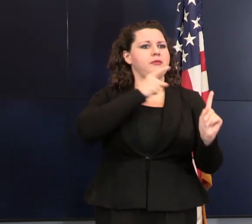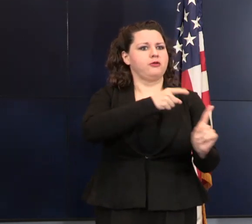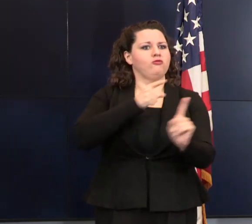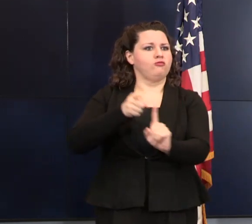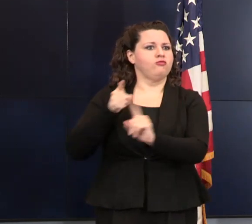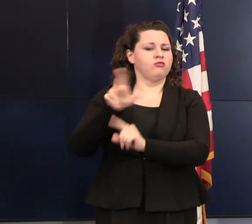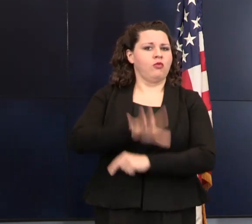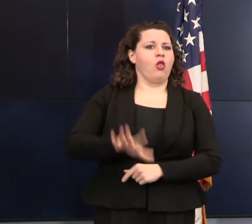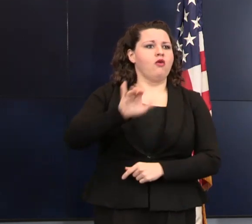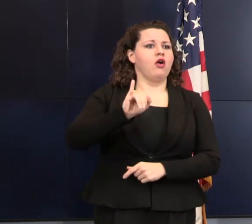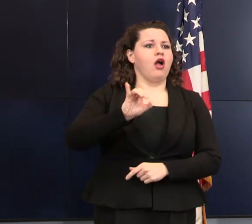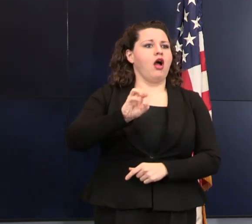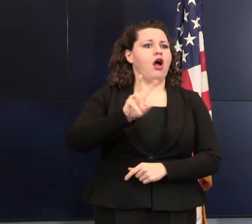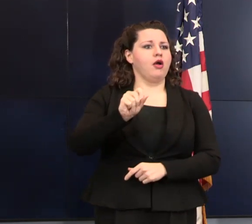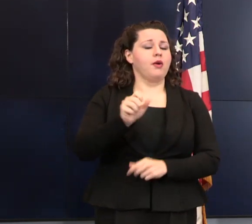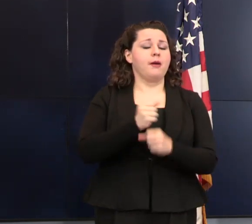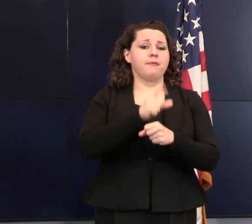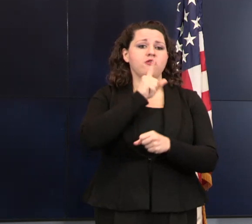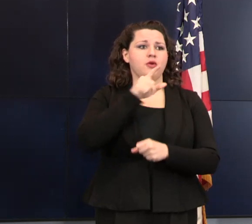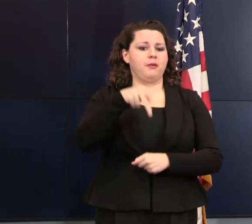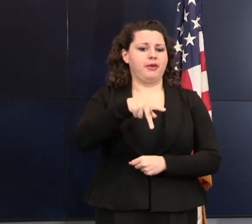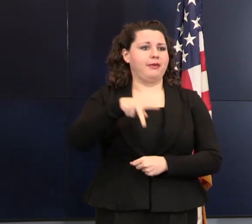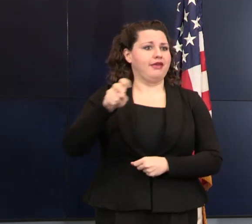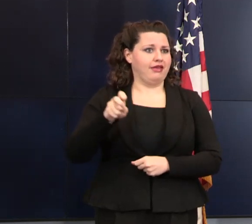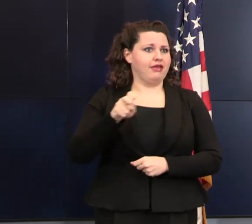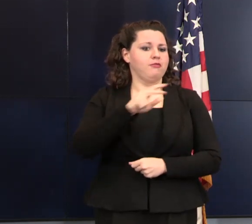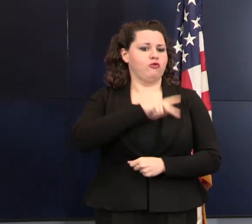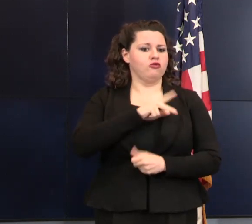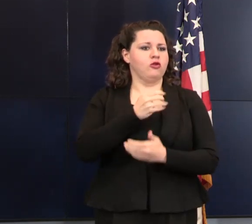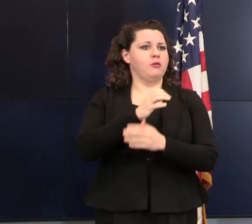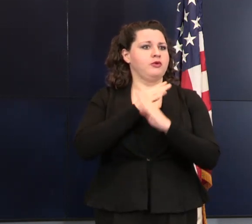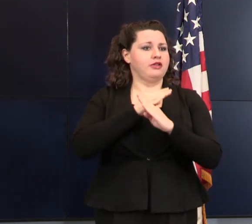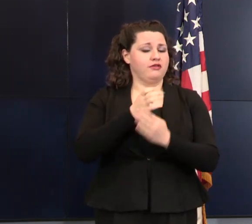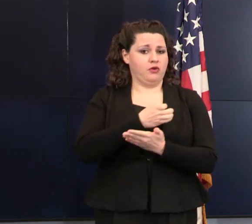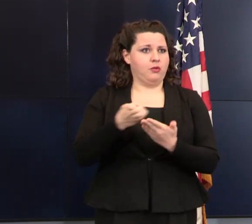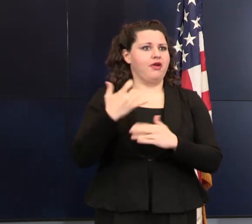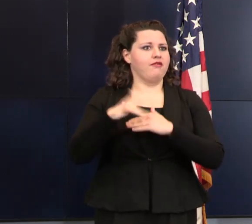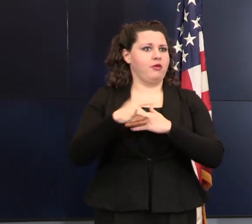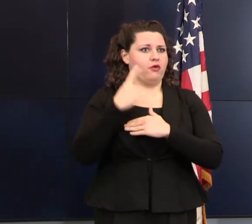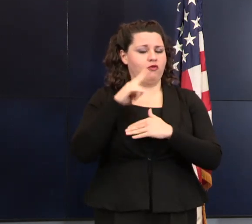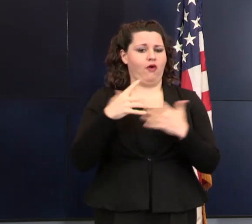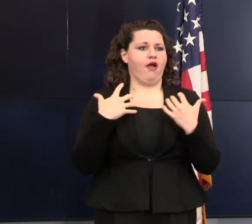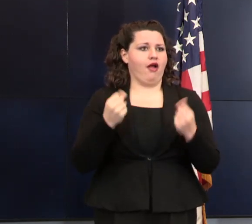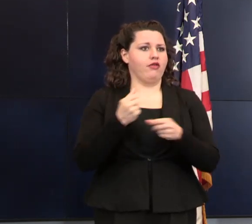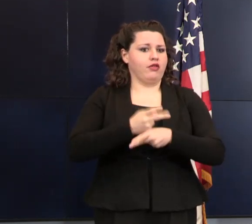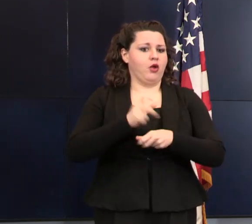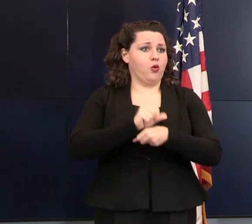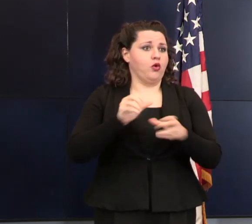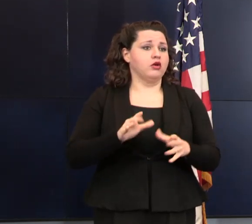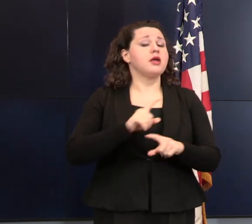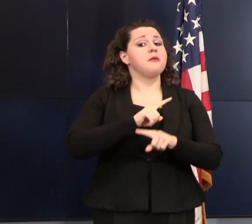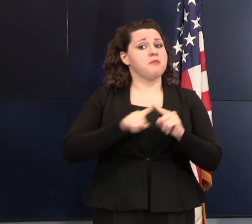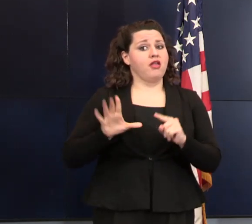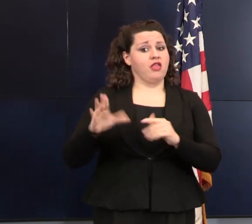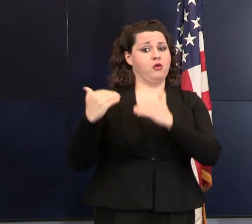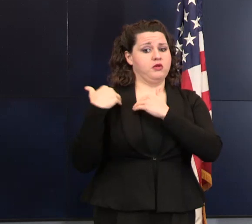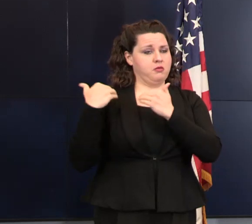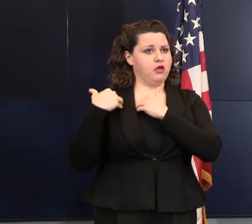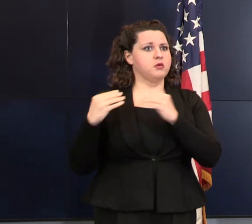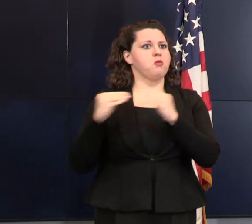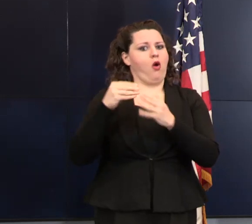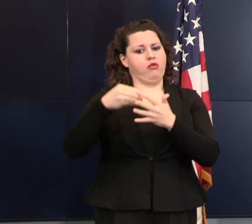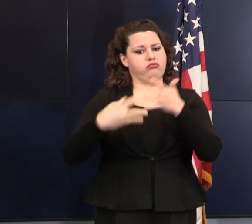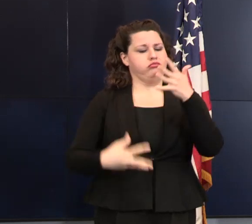that PPE is available for healthcare workers. But their responsibilities extend much further and are integral to